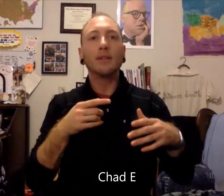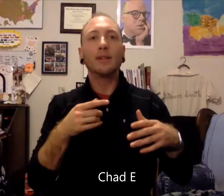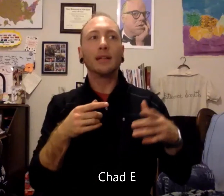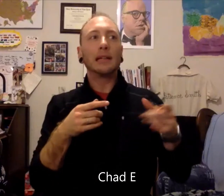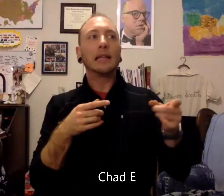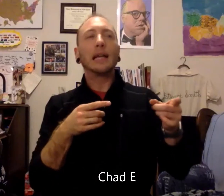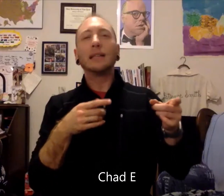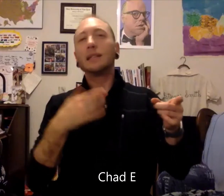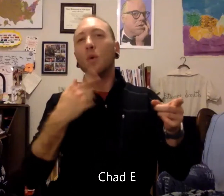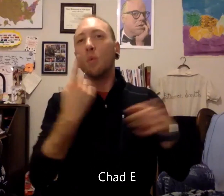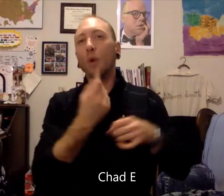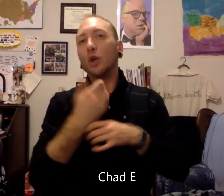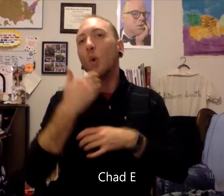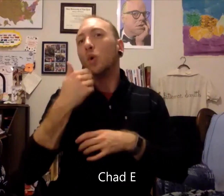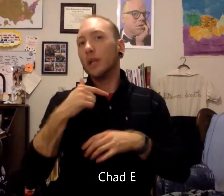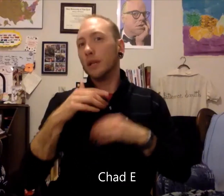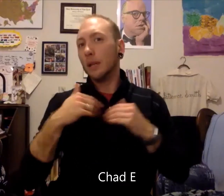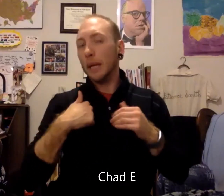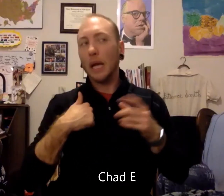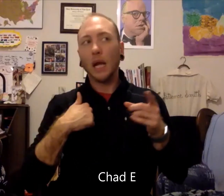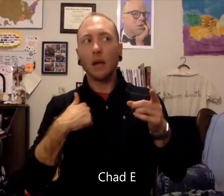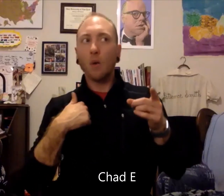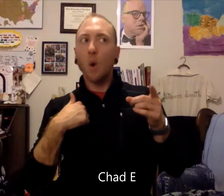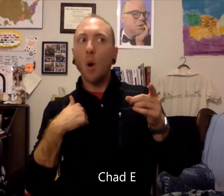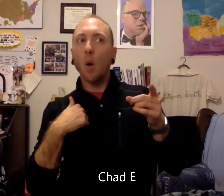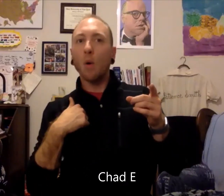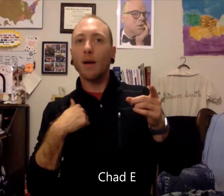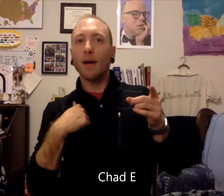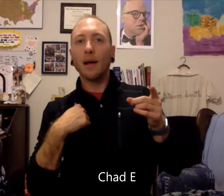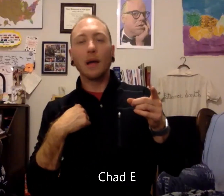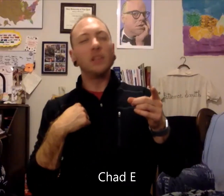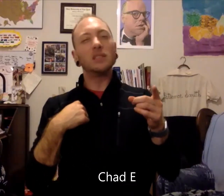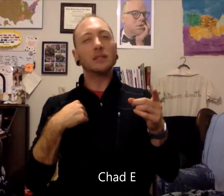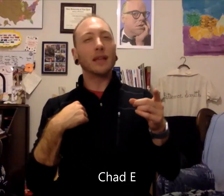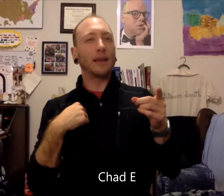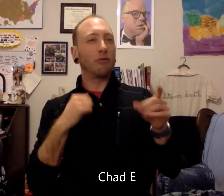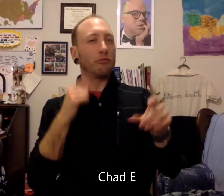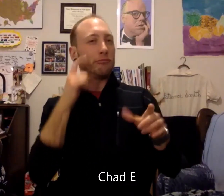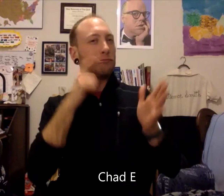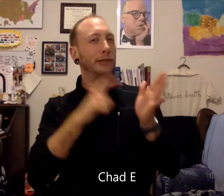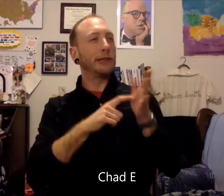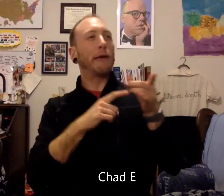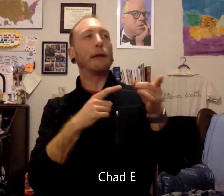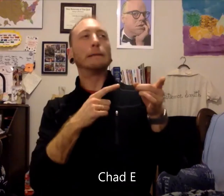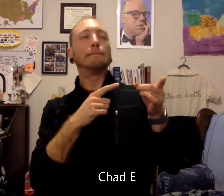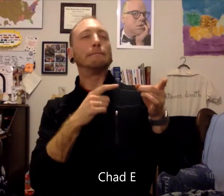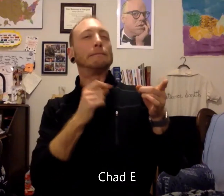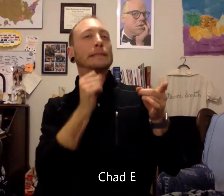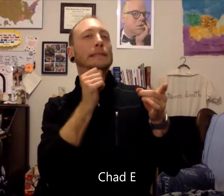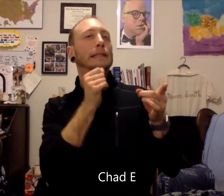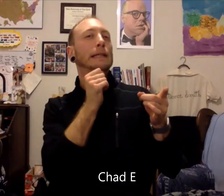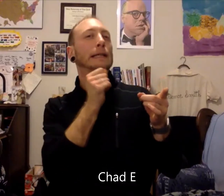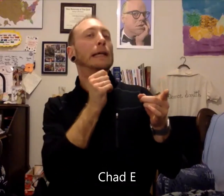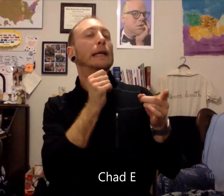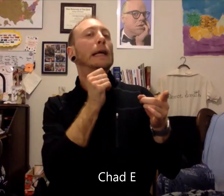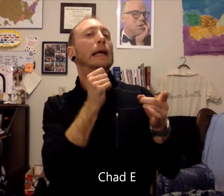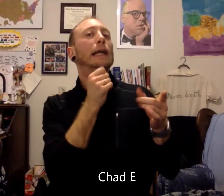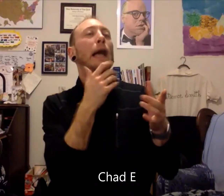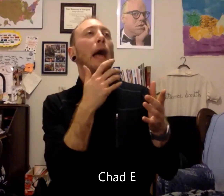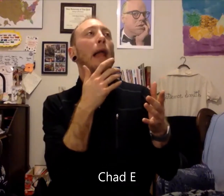was kind of one of the scary kids. You could tell he was up to something. And, anyhow, I kind of became friends with these two guys.